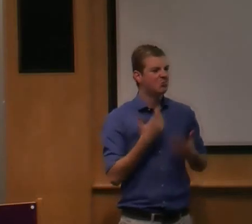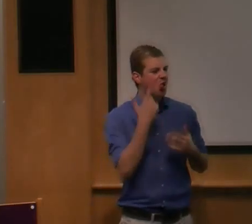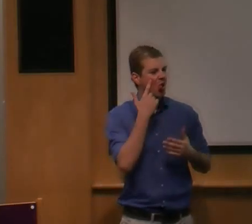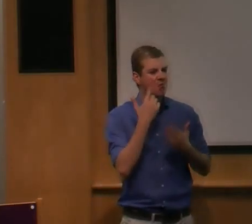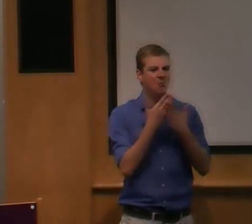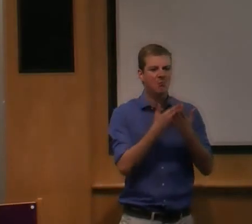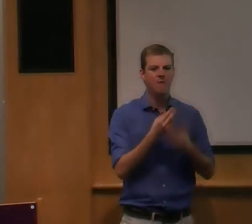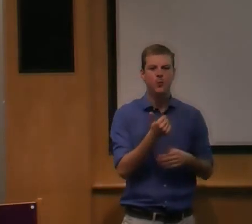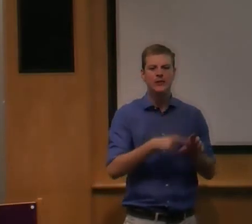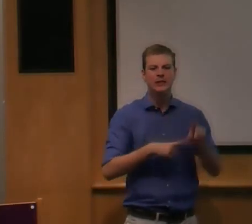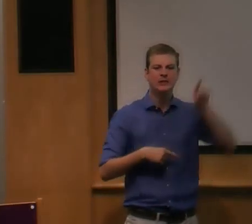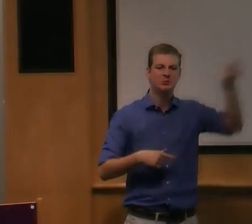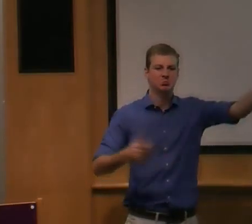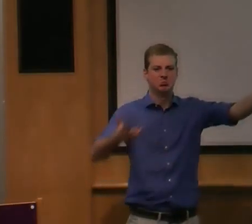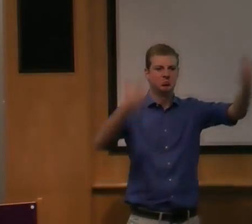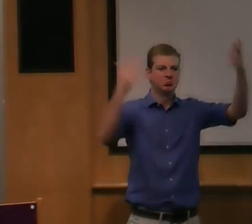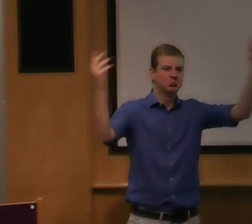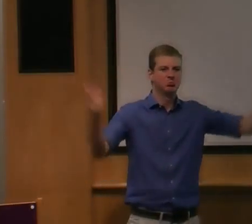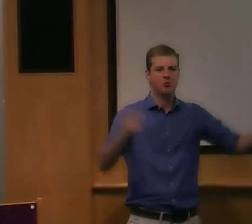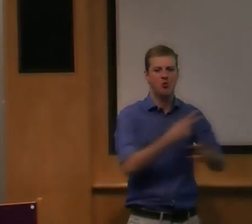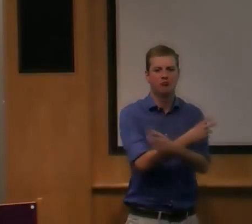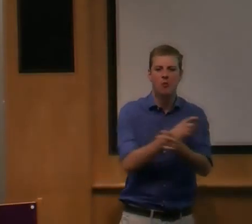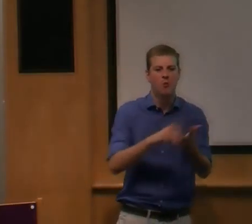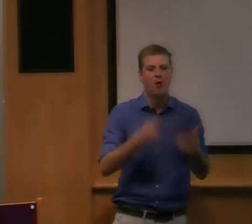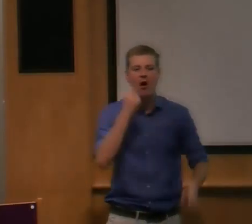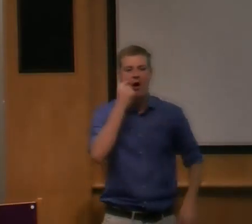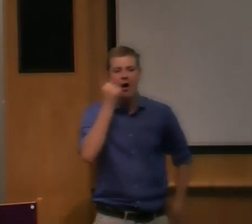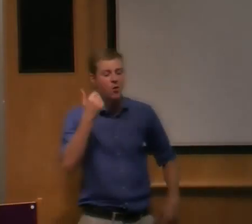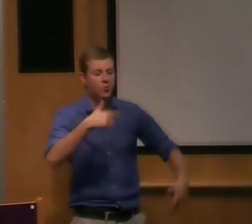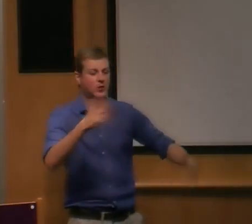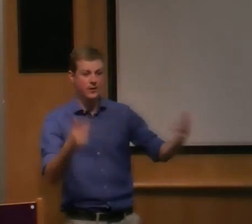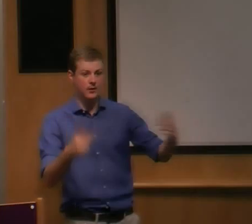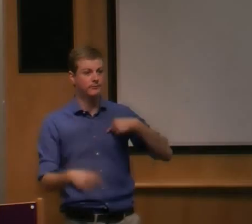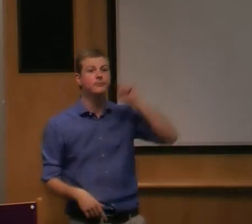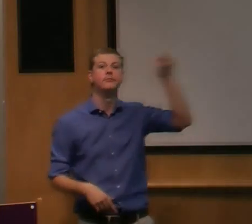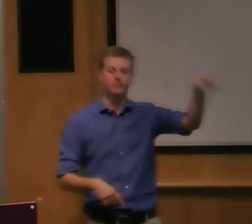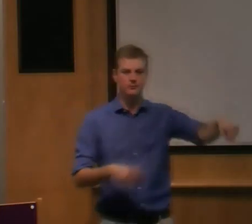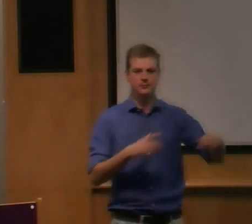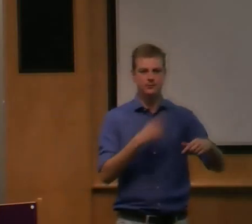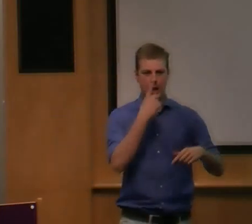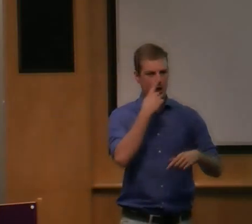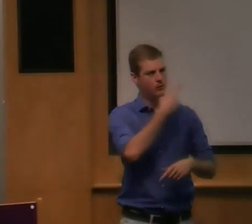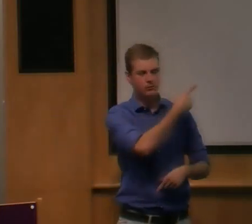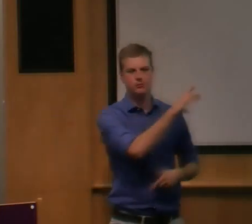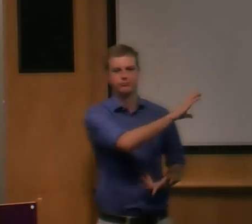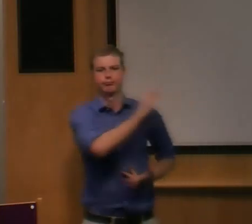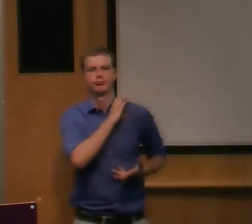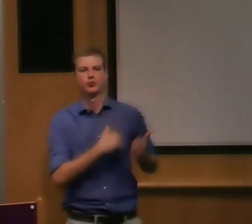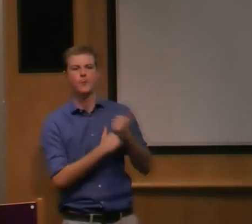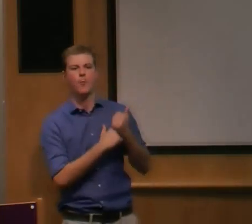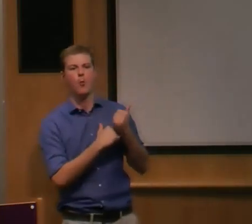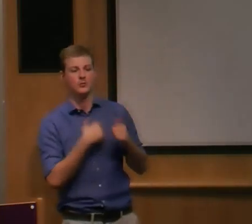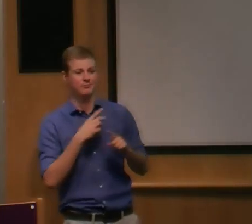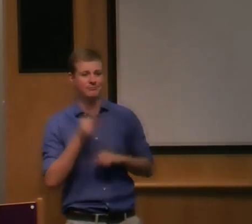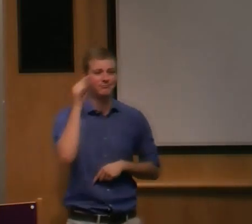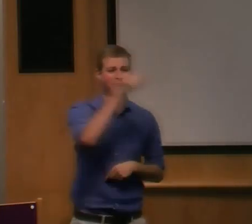So let's say I wanted to do a few years studying in Austria or France or whichever country it is, I could